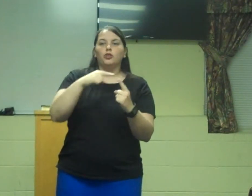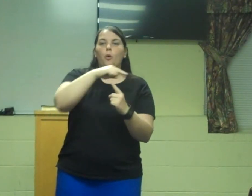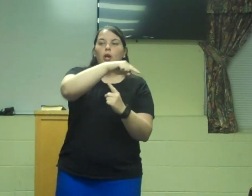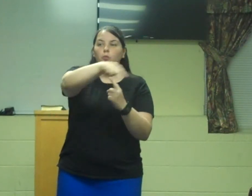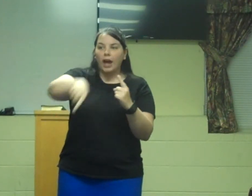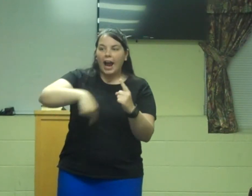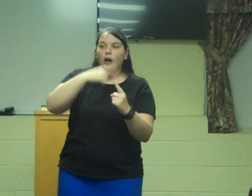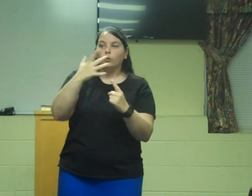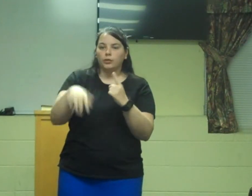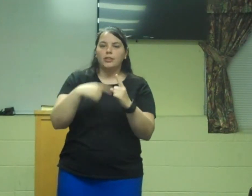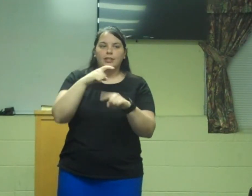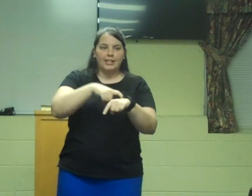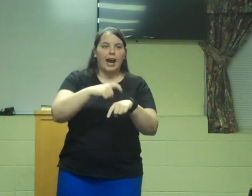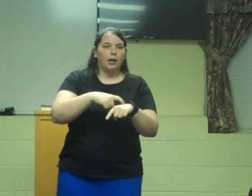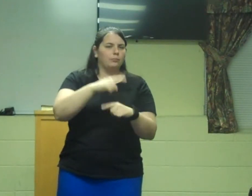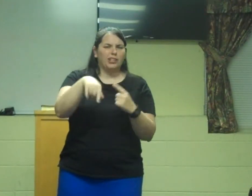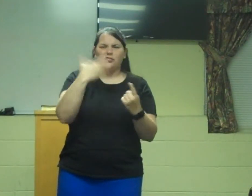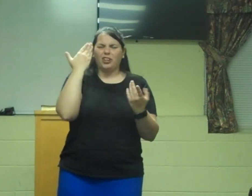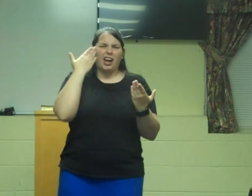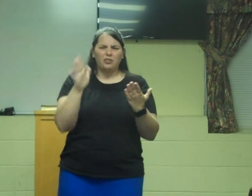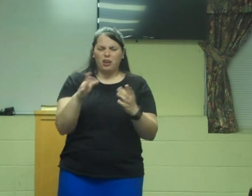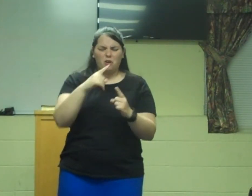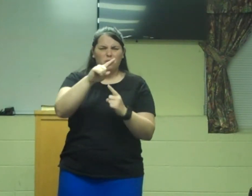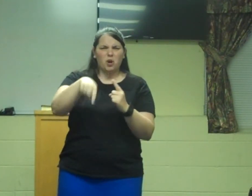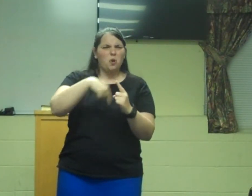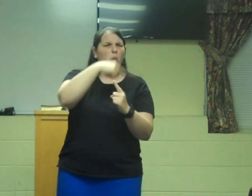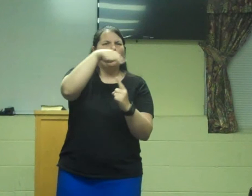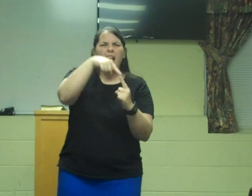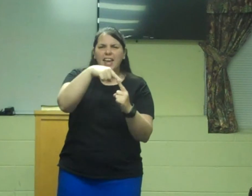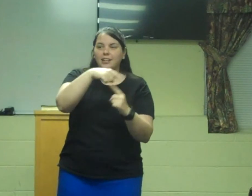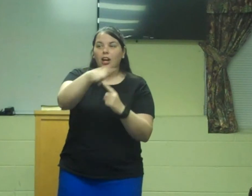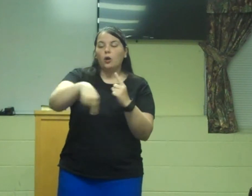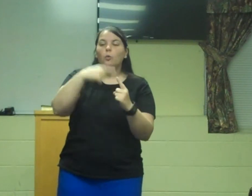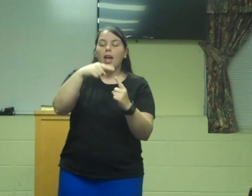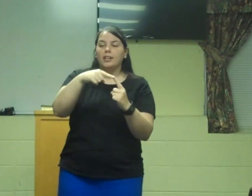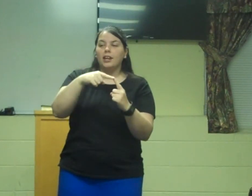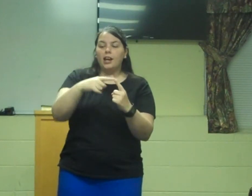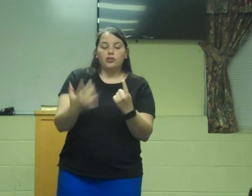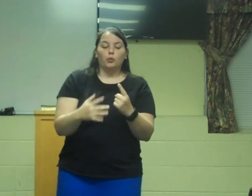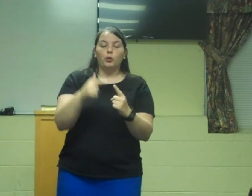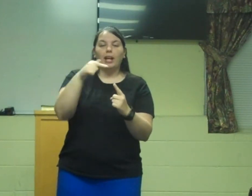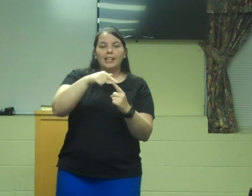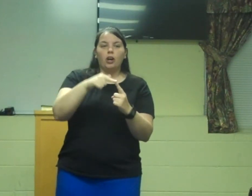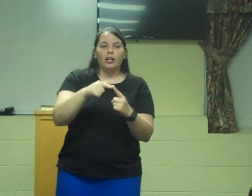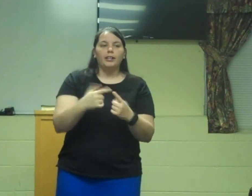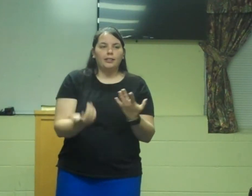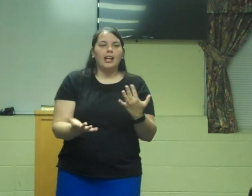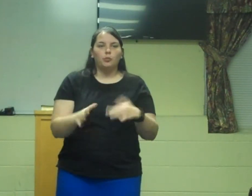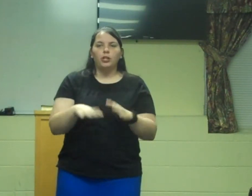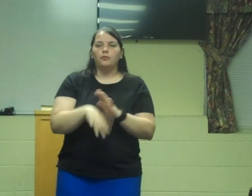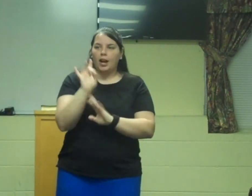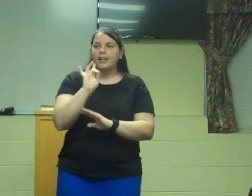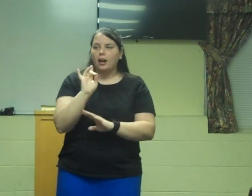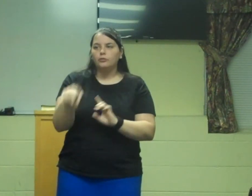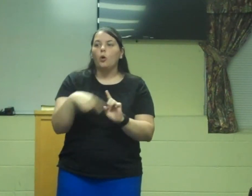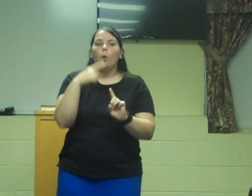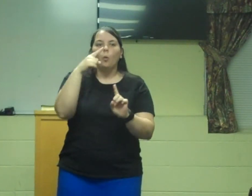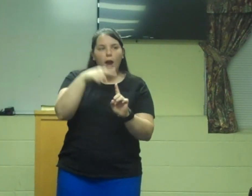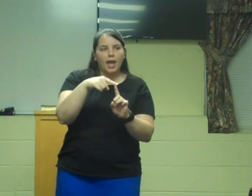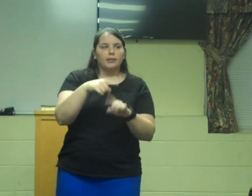you're going around the time because you're like, I don't know. When. So when you land on it, that's when you find out when